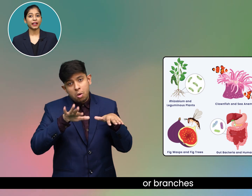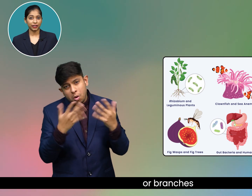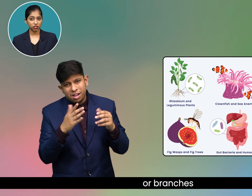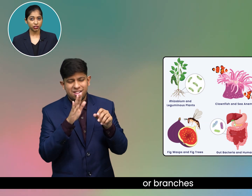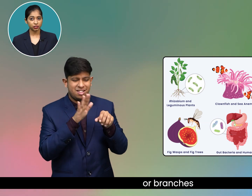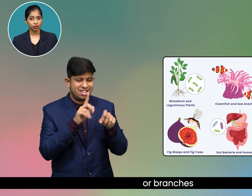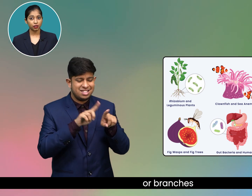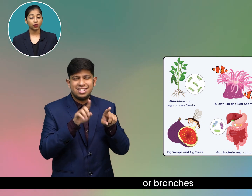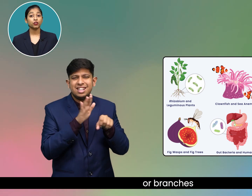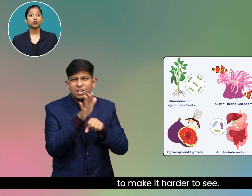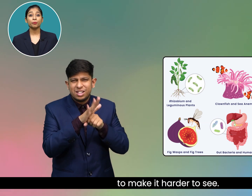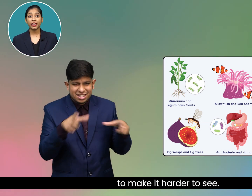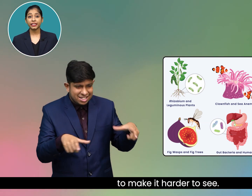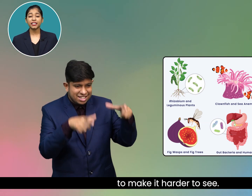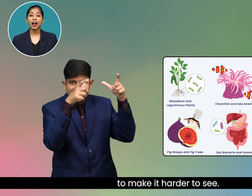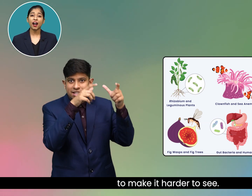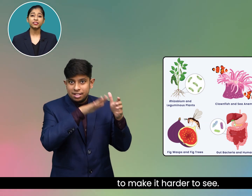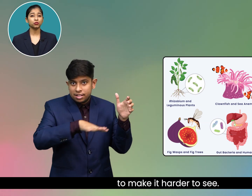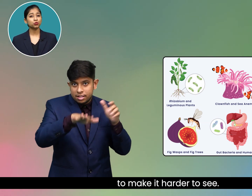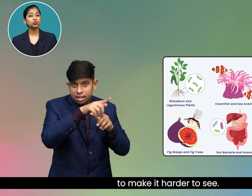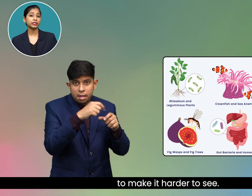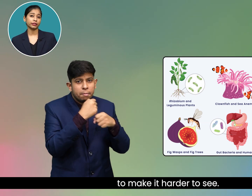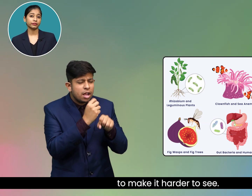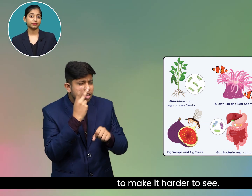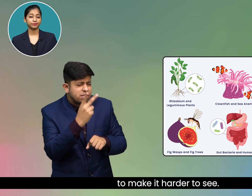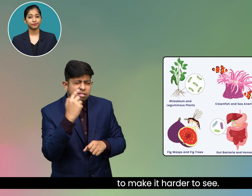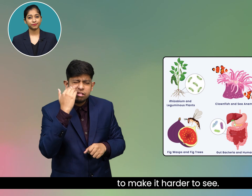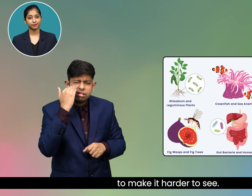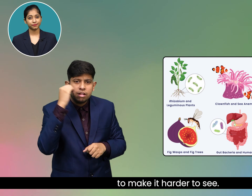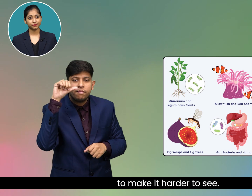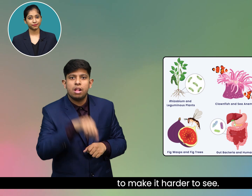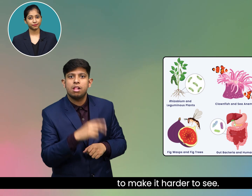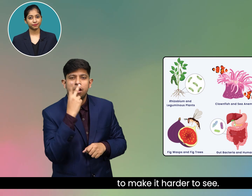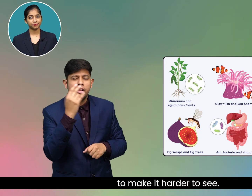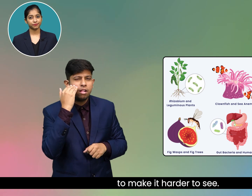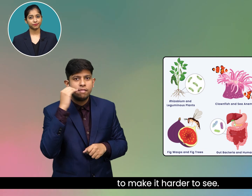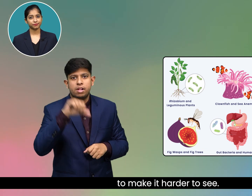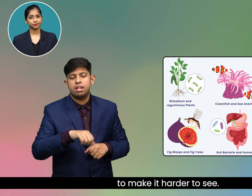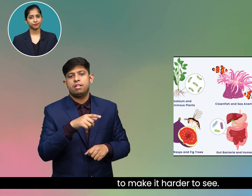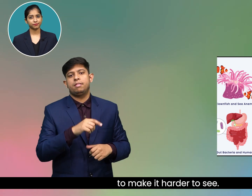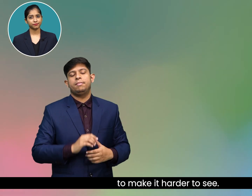or branches to make it harder to see.